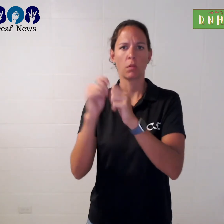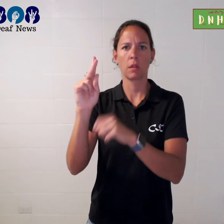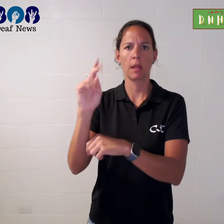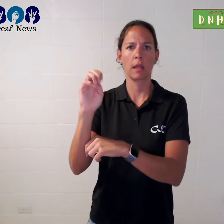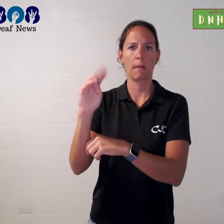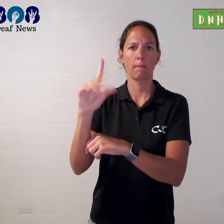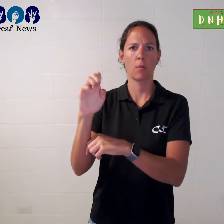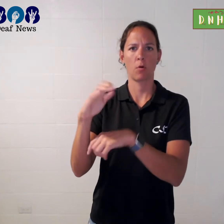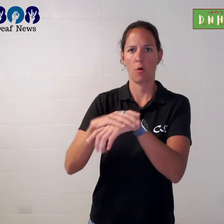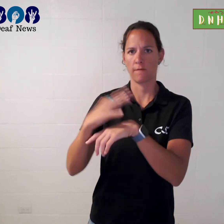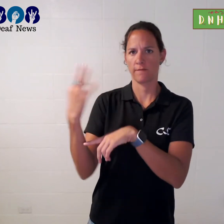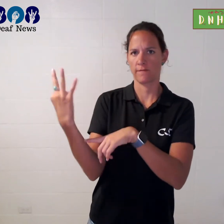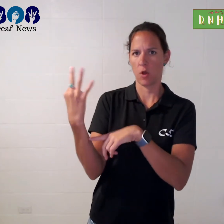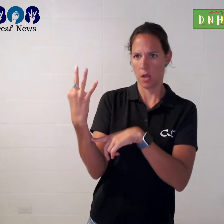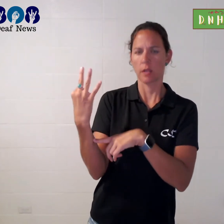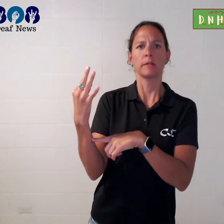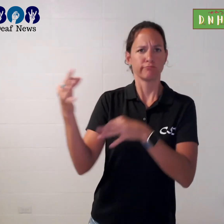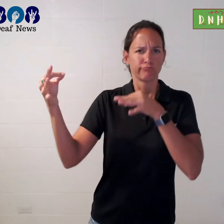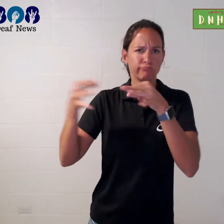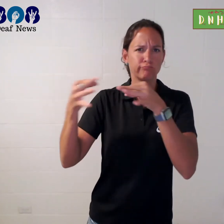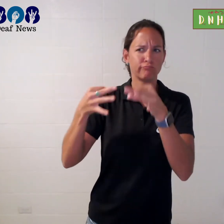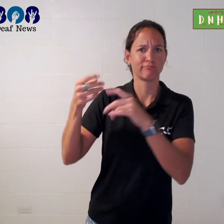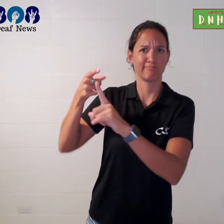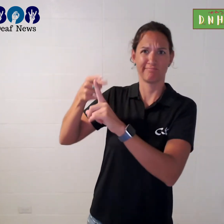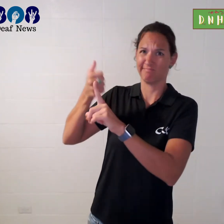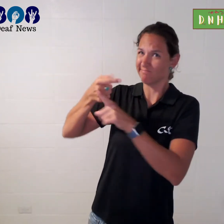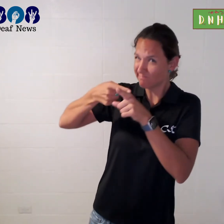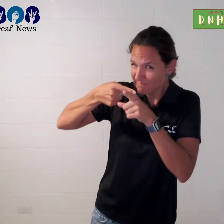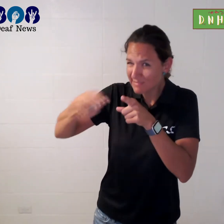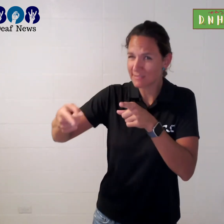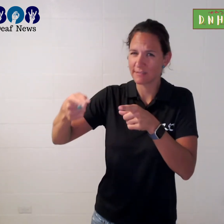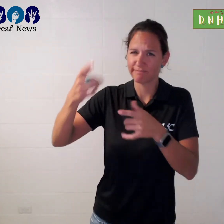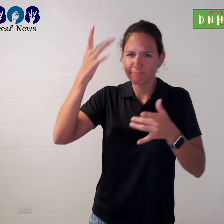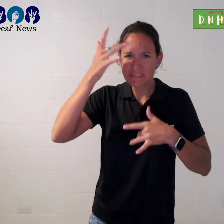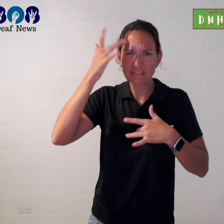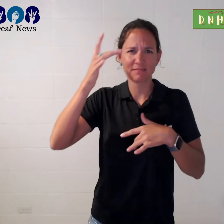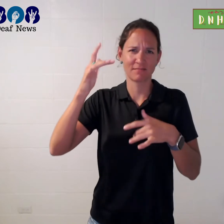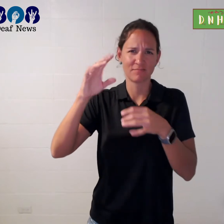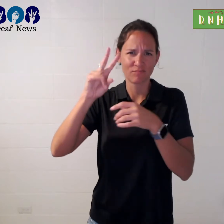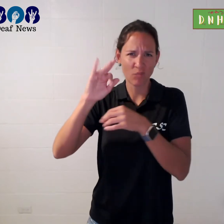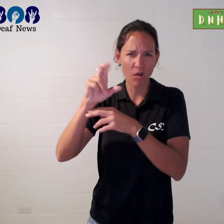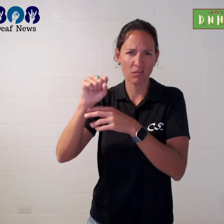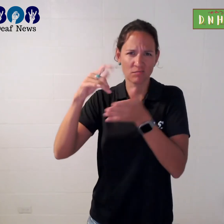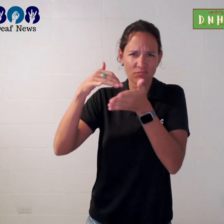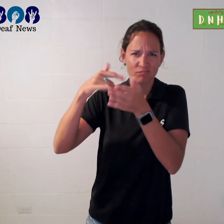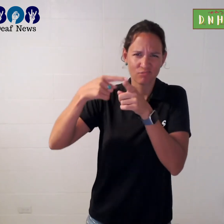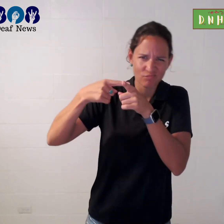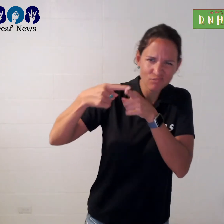the epidemiological specialist for the State Department of Health, in a virtual